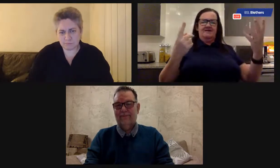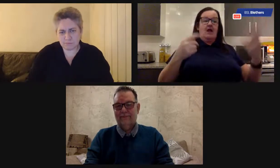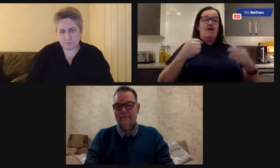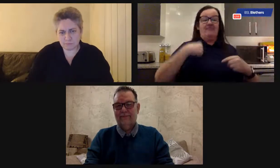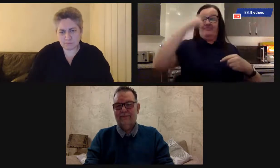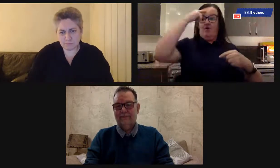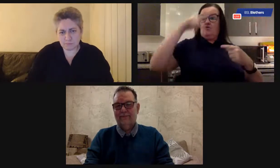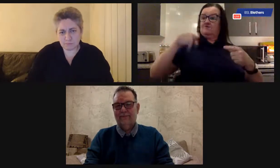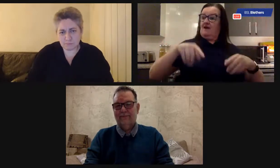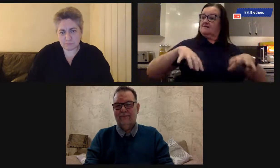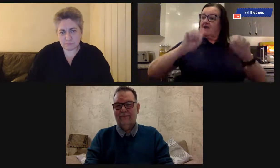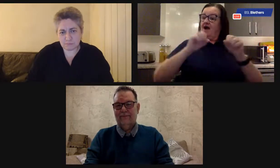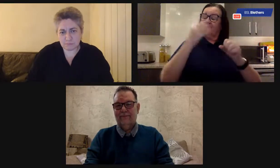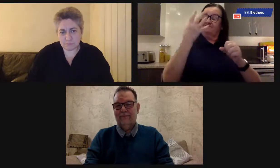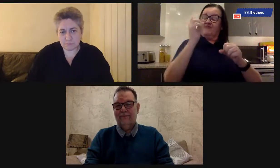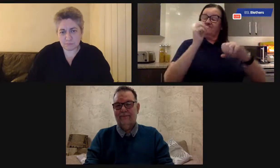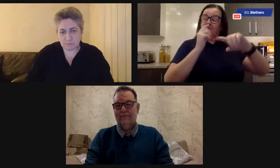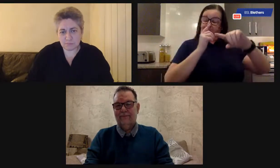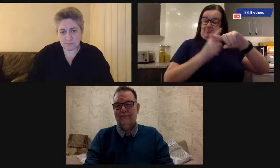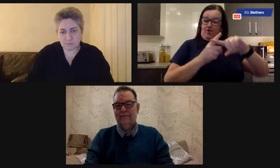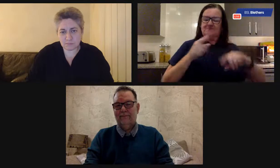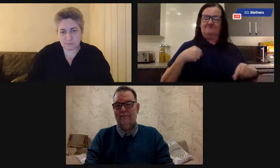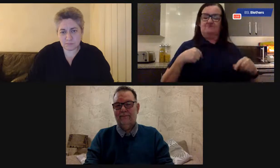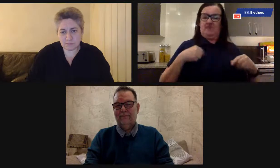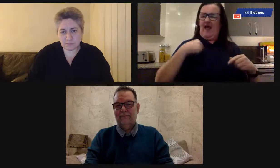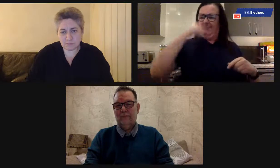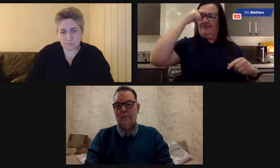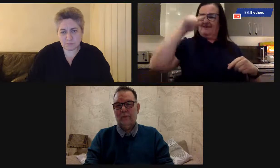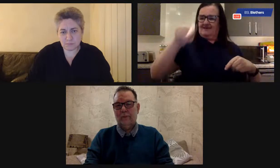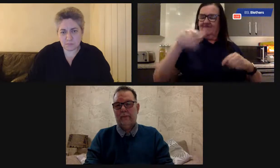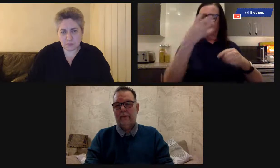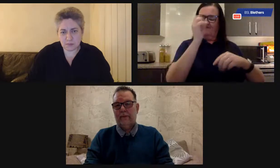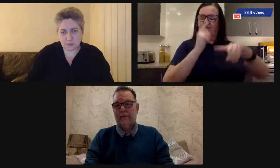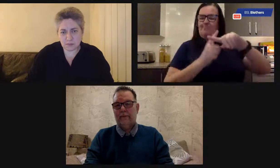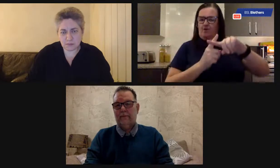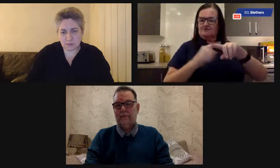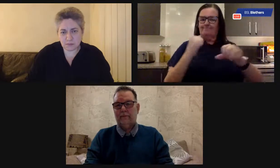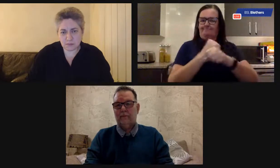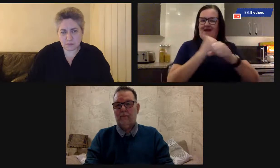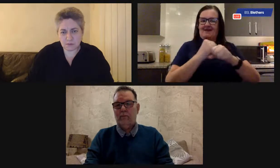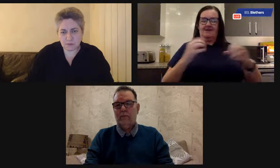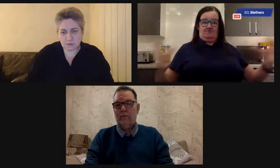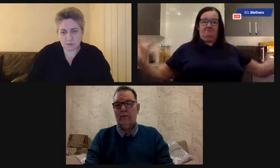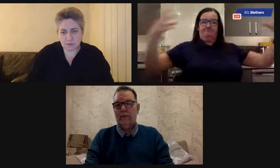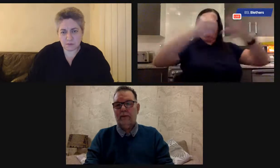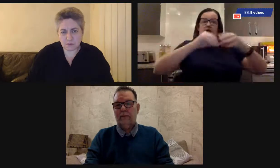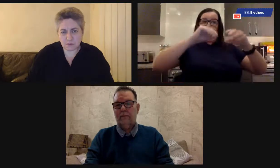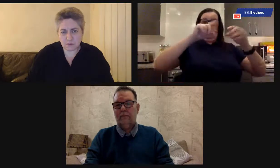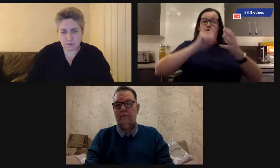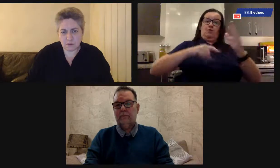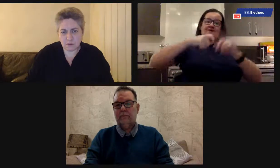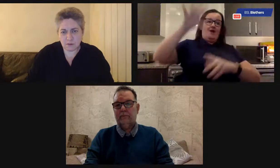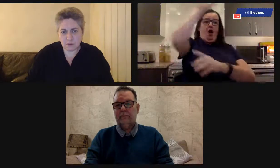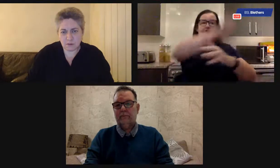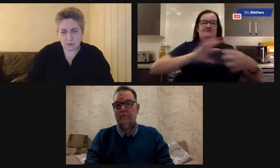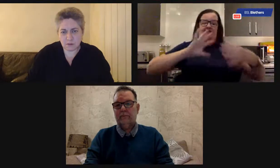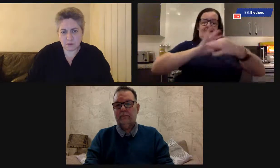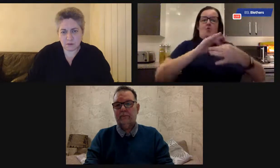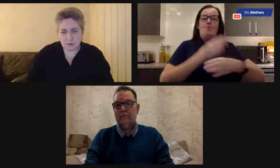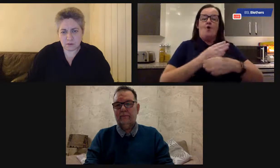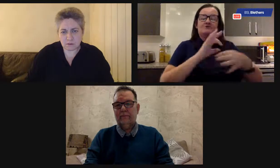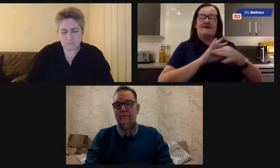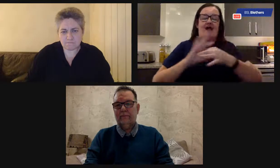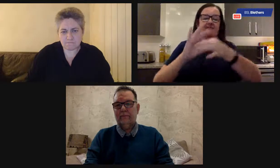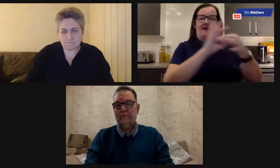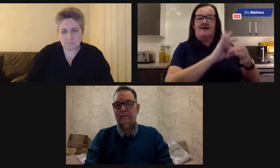that connection. And really that was my first time that I was there, and when I'd seen